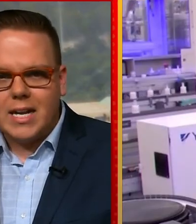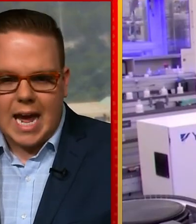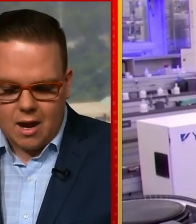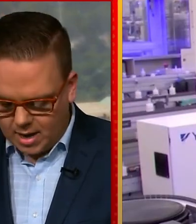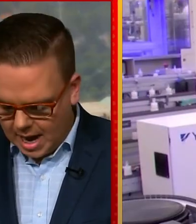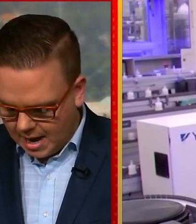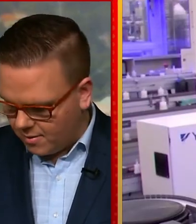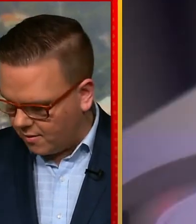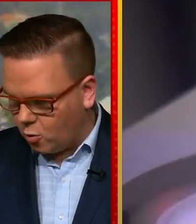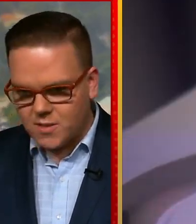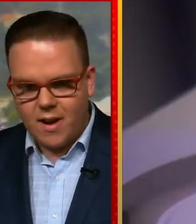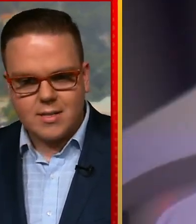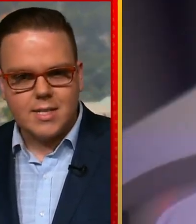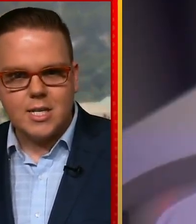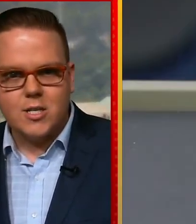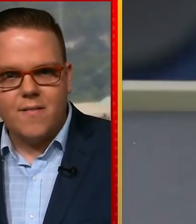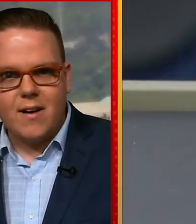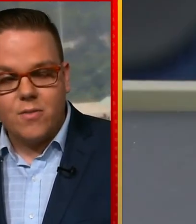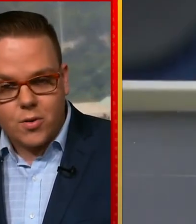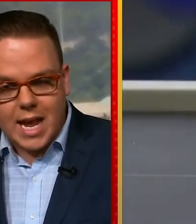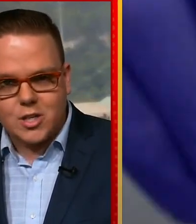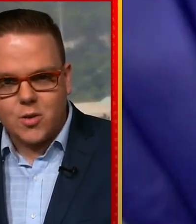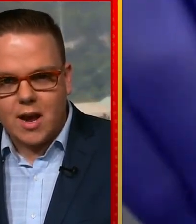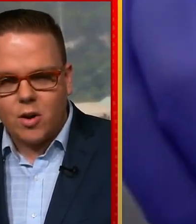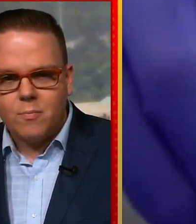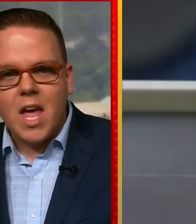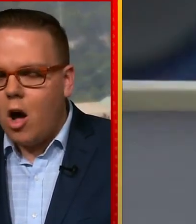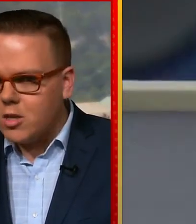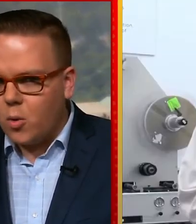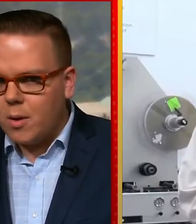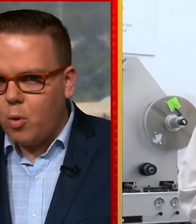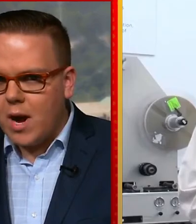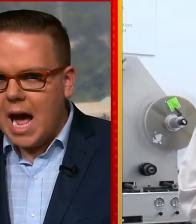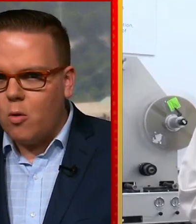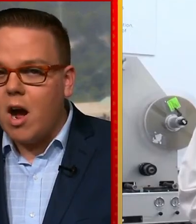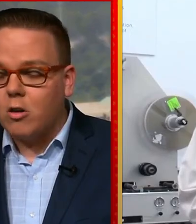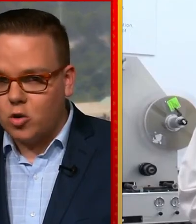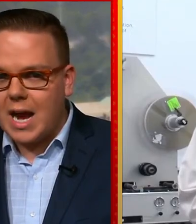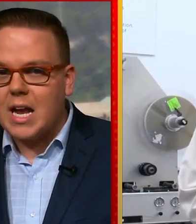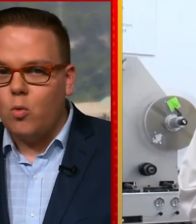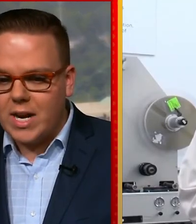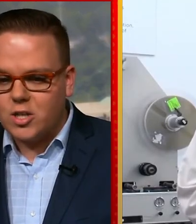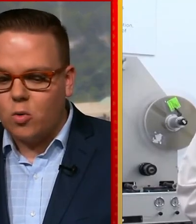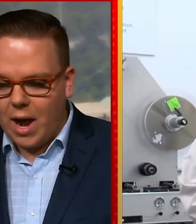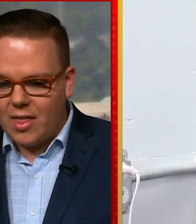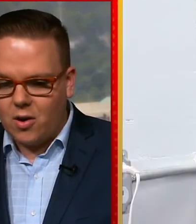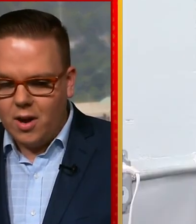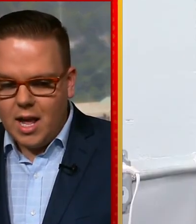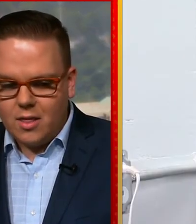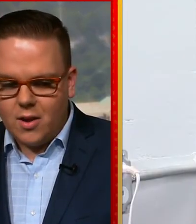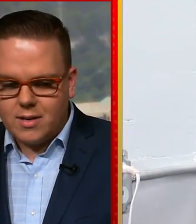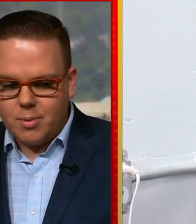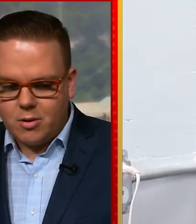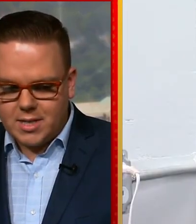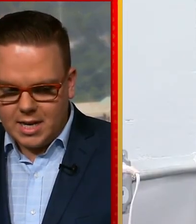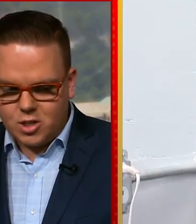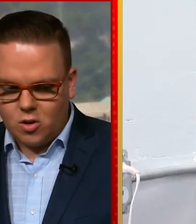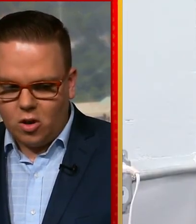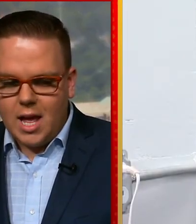on KRK, and then, of course, Fox 16 is at 5:30 has you covered. Also want to point out, we are tracking winter weather. There